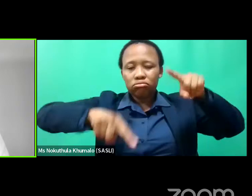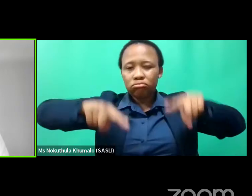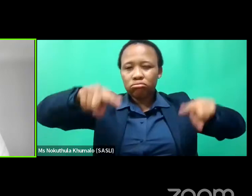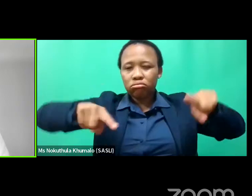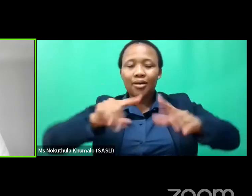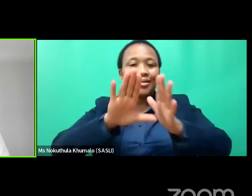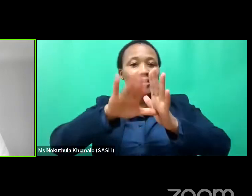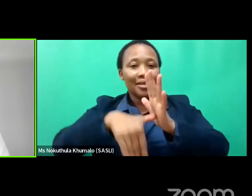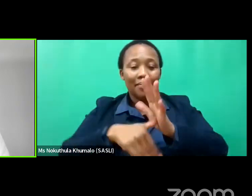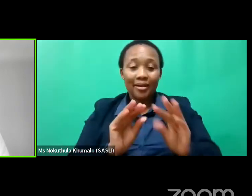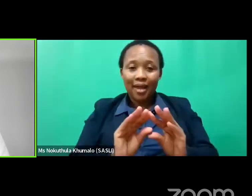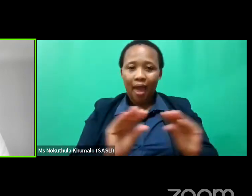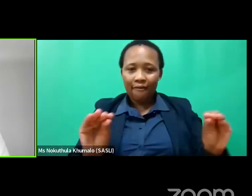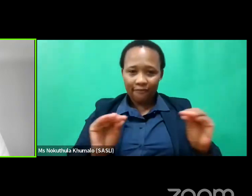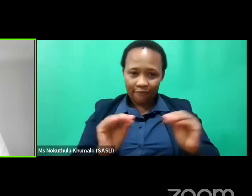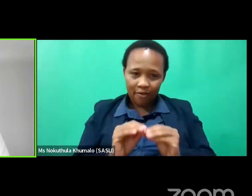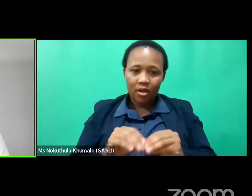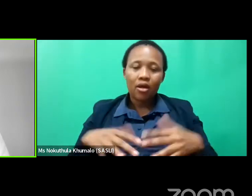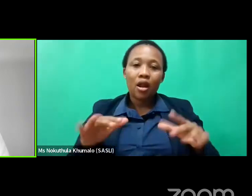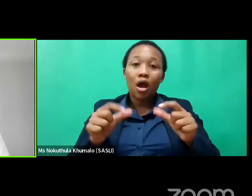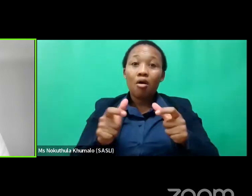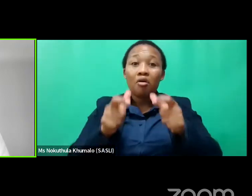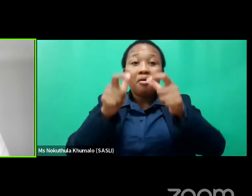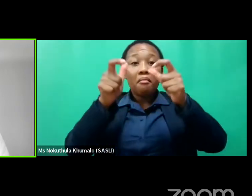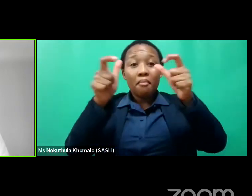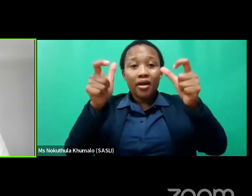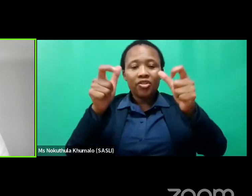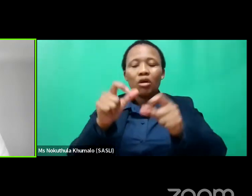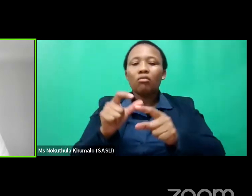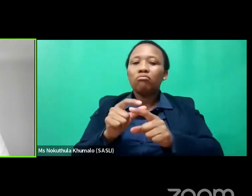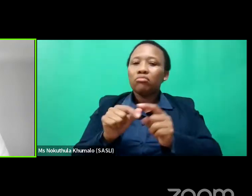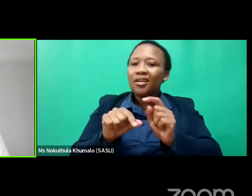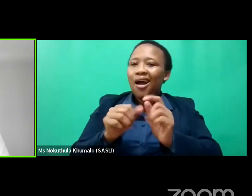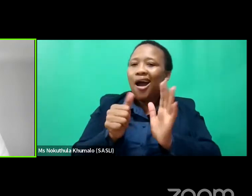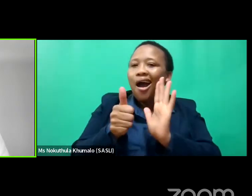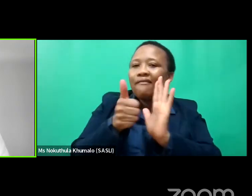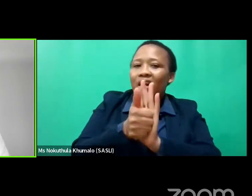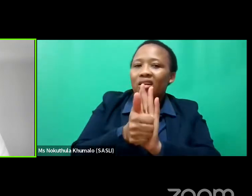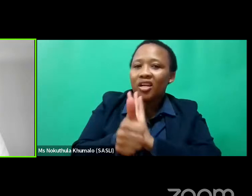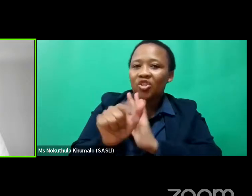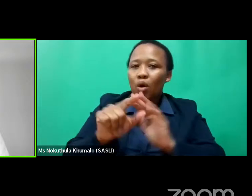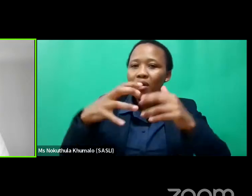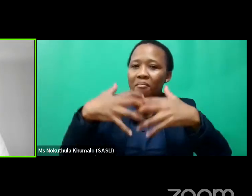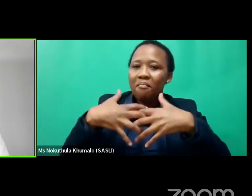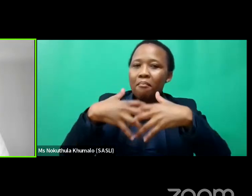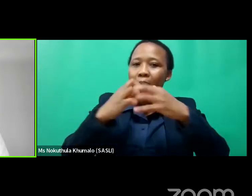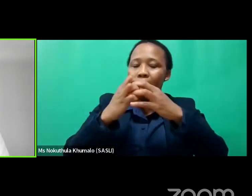advantage towards creating that inclusivity and belonging.